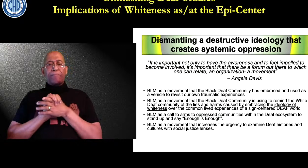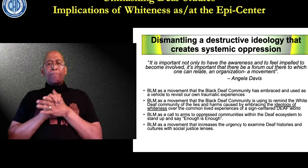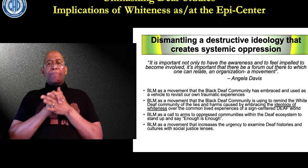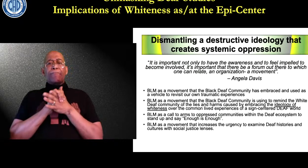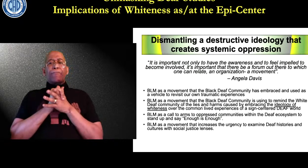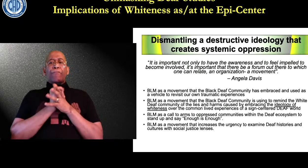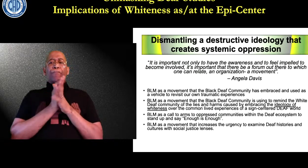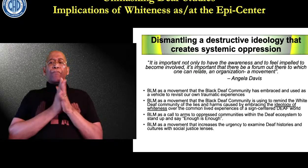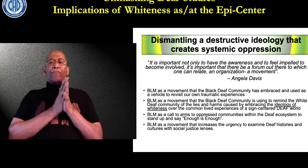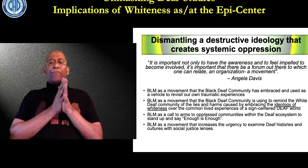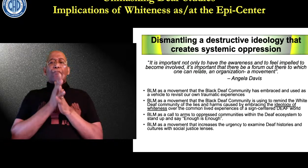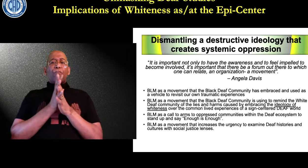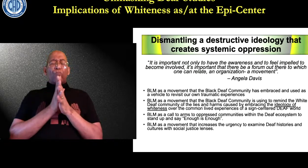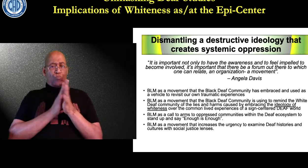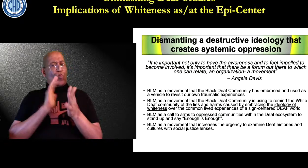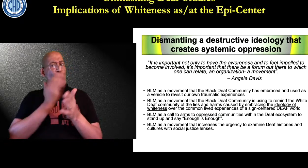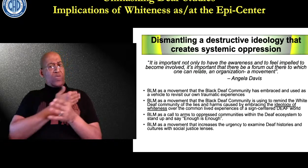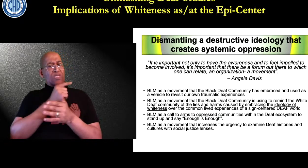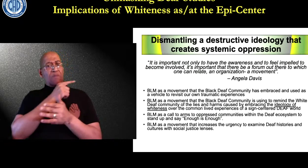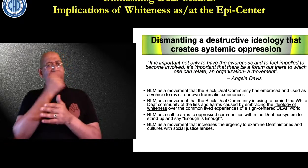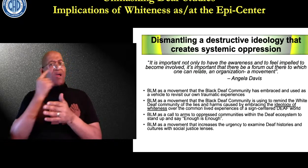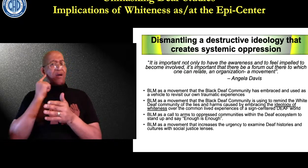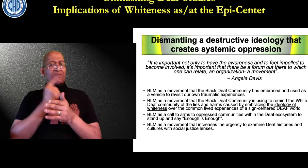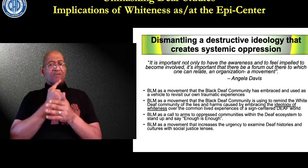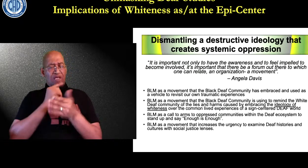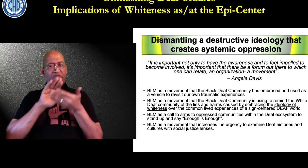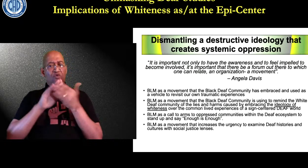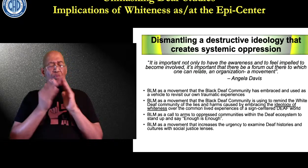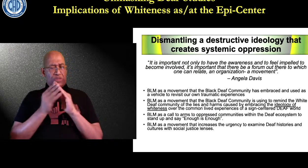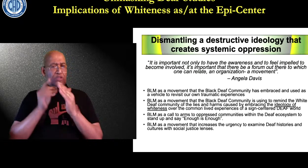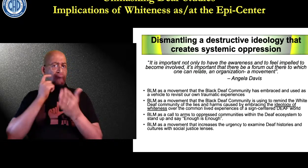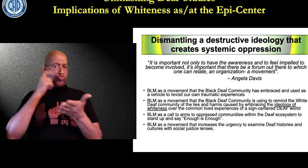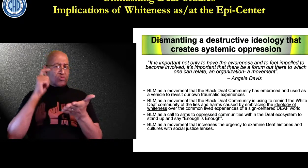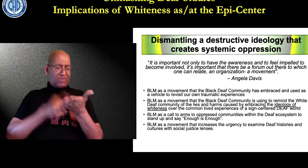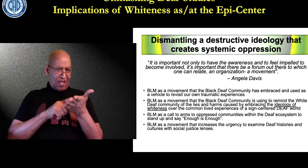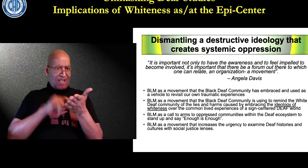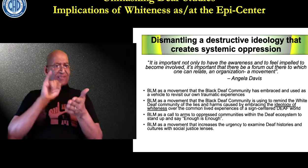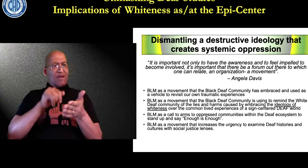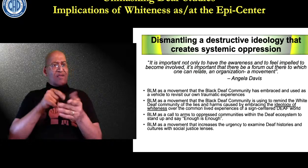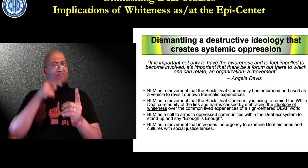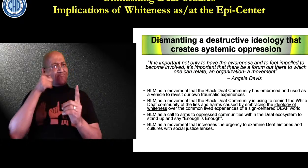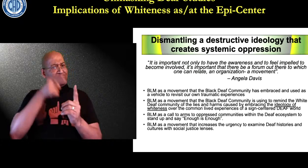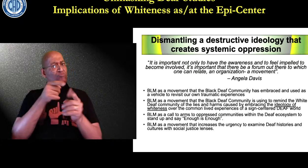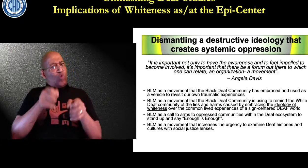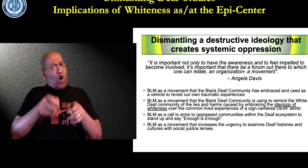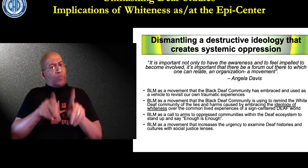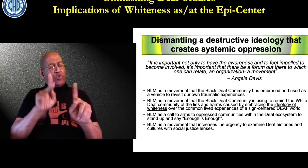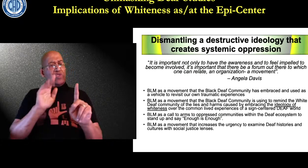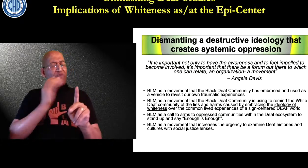that way. And others were thinking, oh, okay.